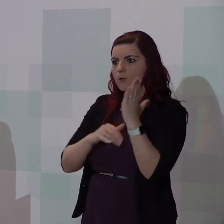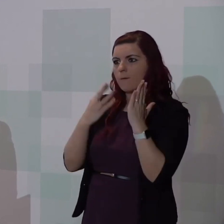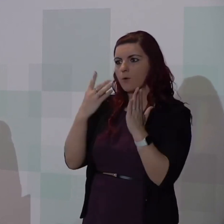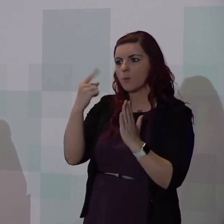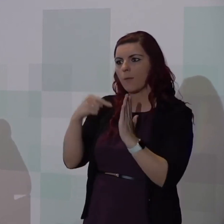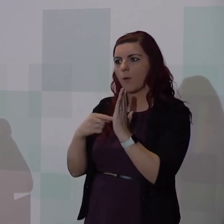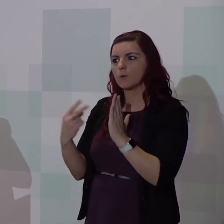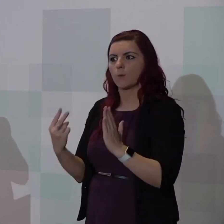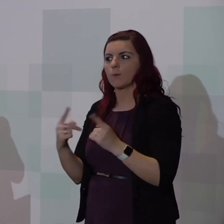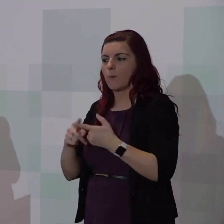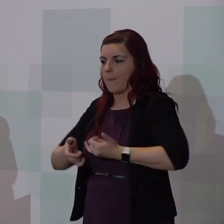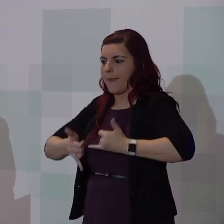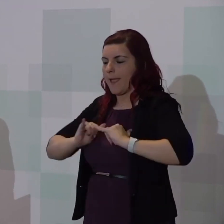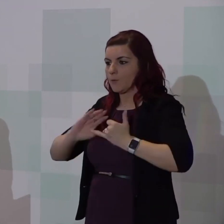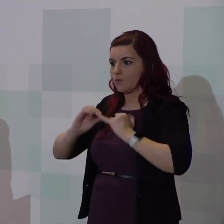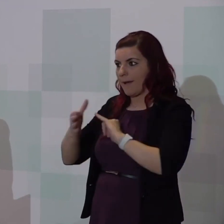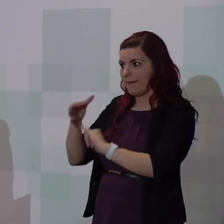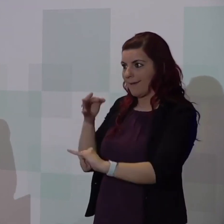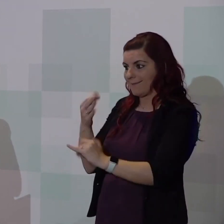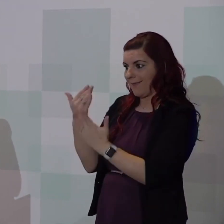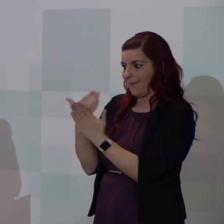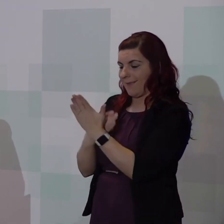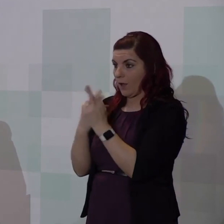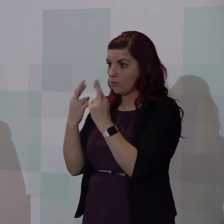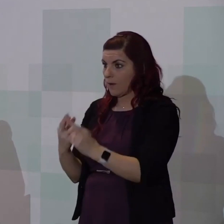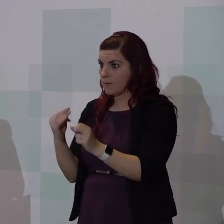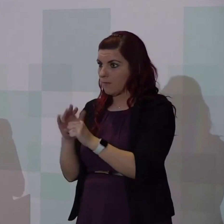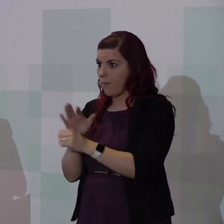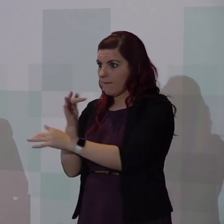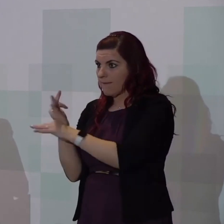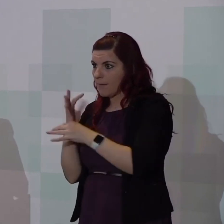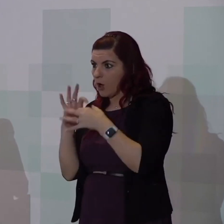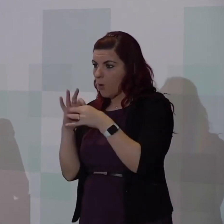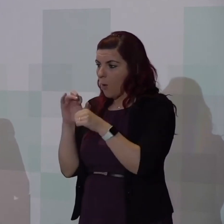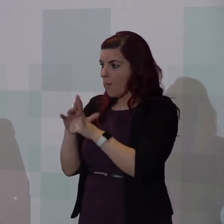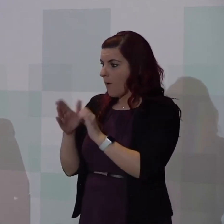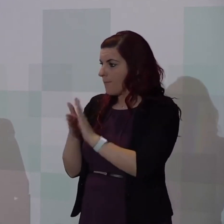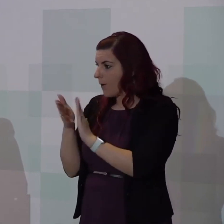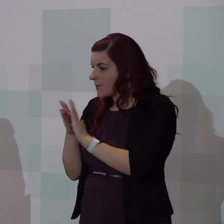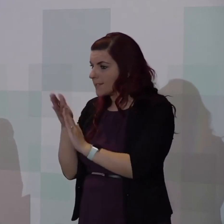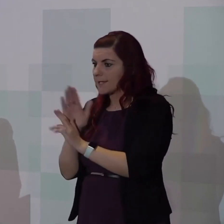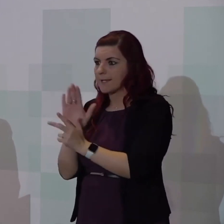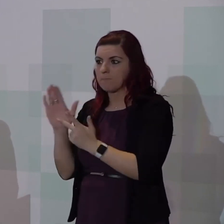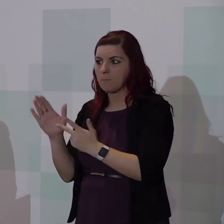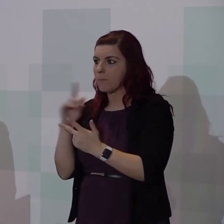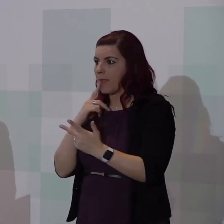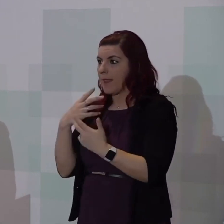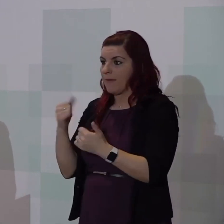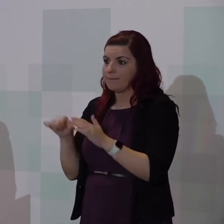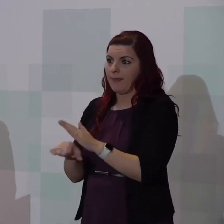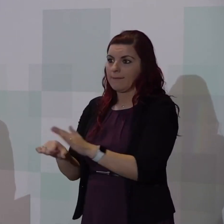41.2 to give effect to legal rights in relation to the family home or property, for example, and they have